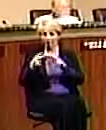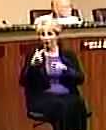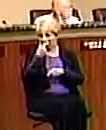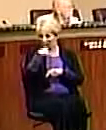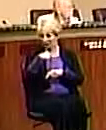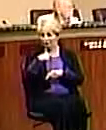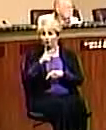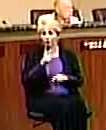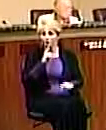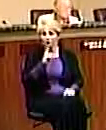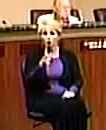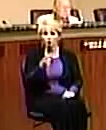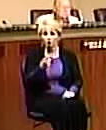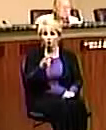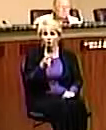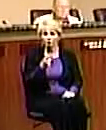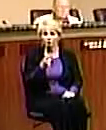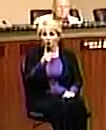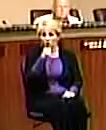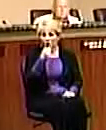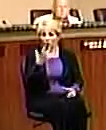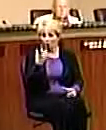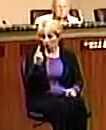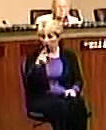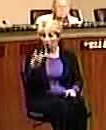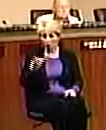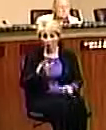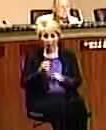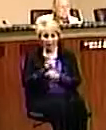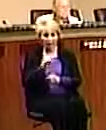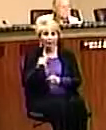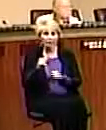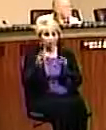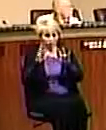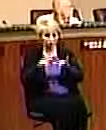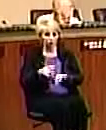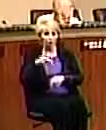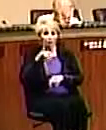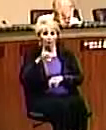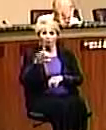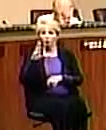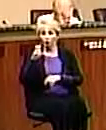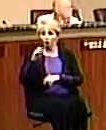so be sure if you want one, you're welcome to get it. It's a public record.